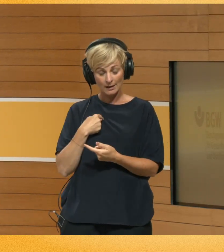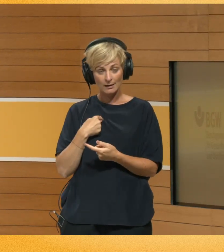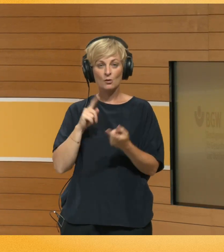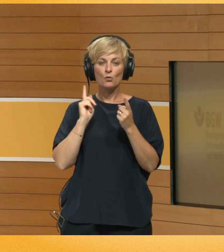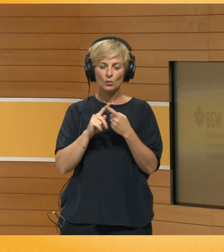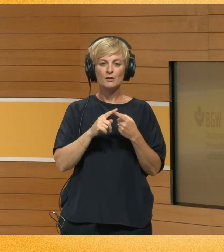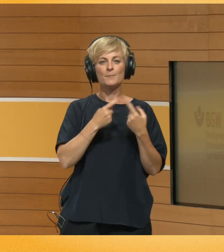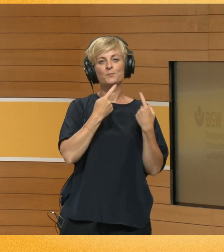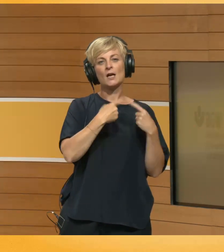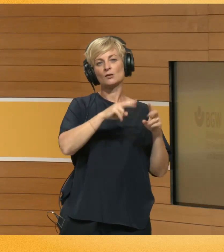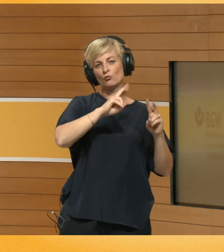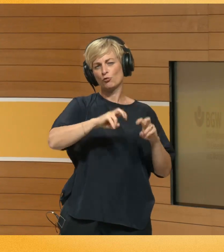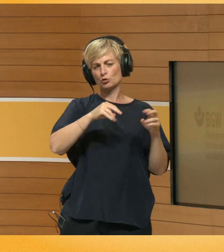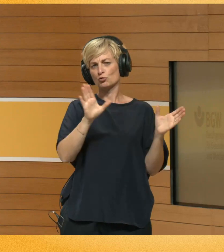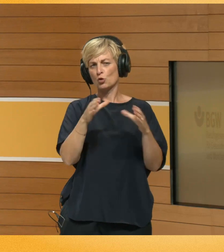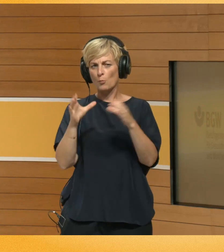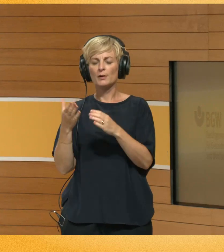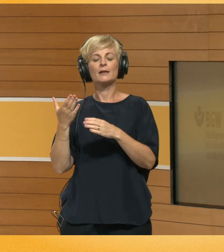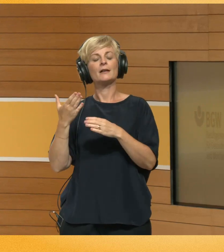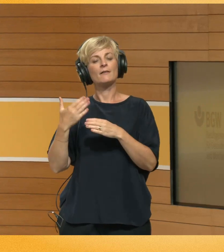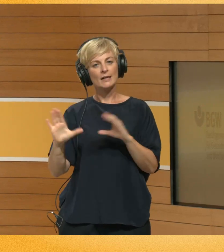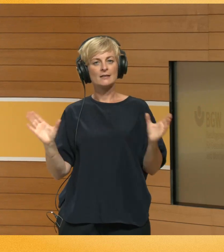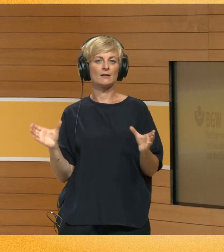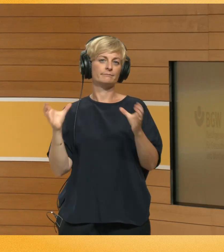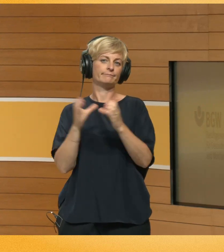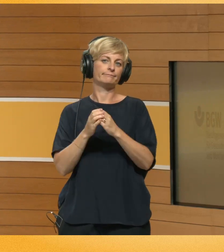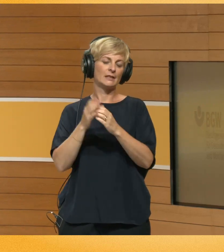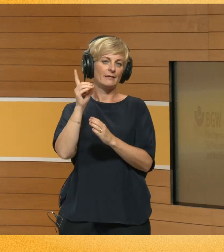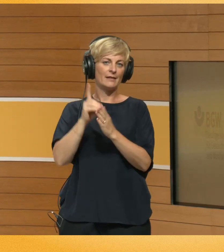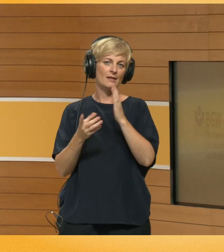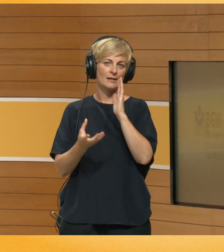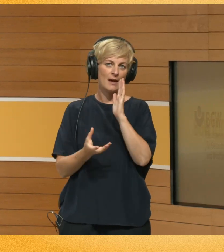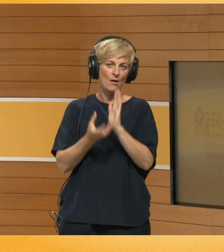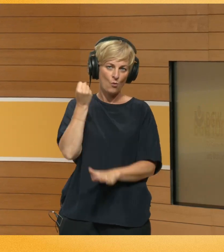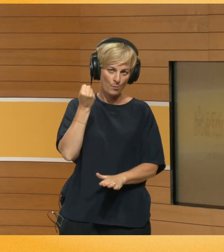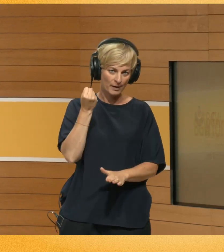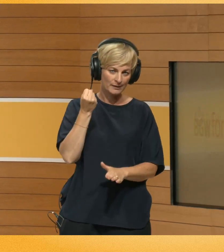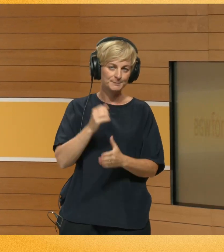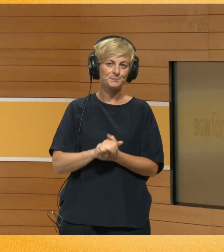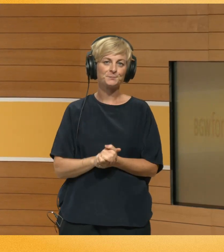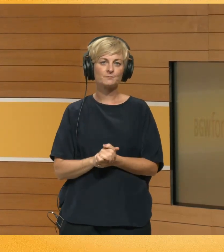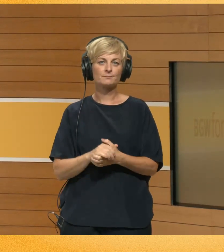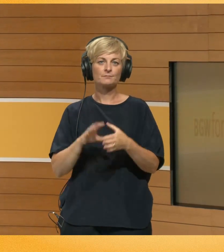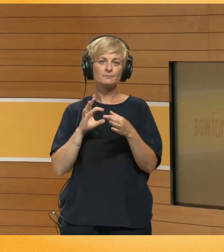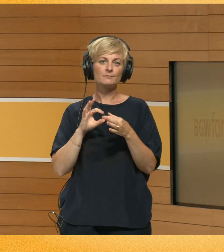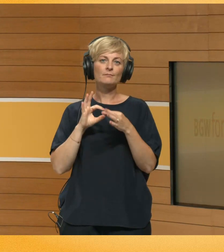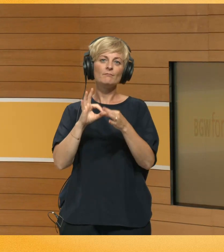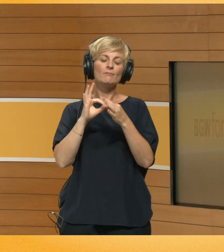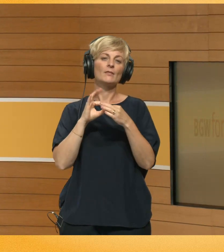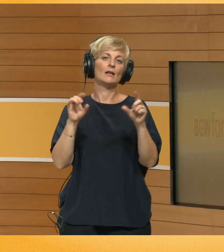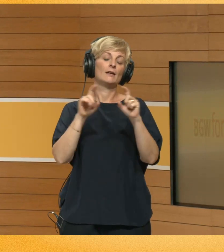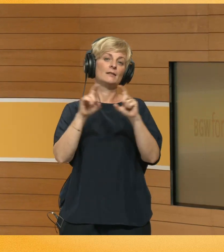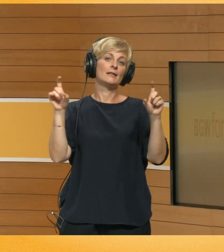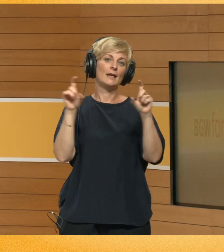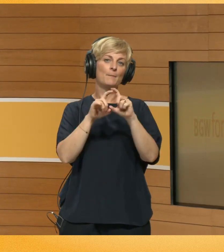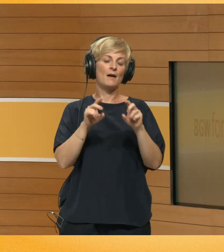about on the incentive packages for COVID-19 frontline health workers in Ghana during the heat of